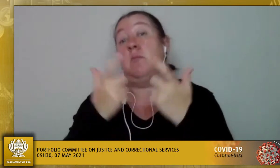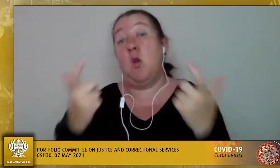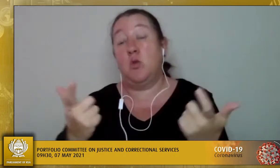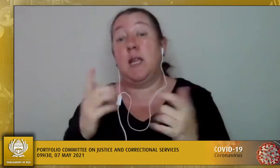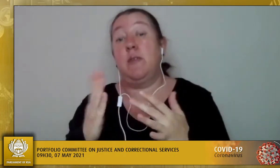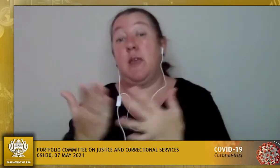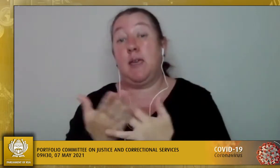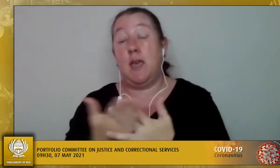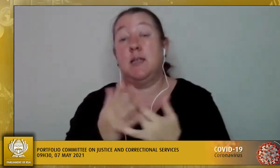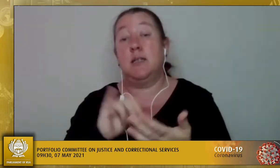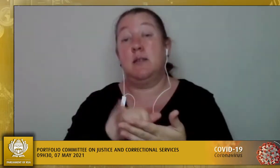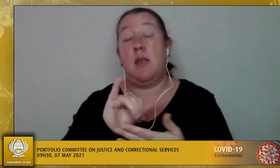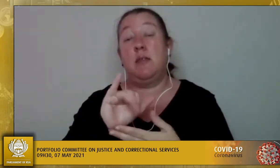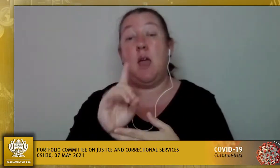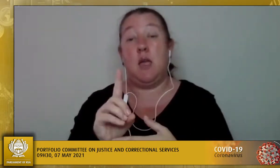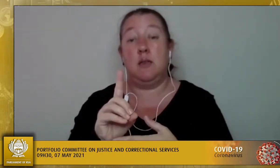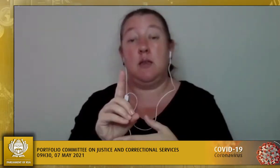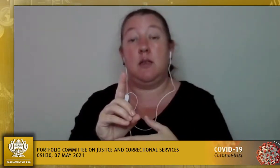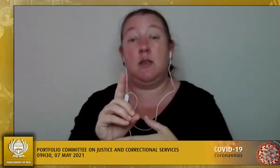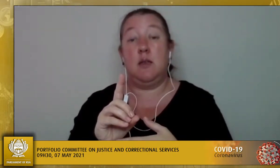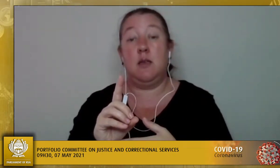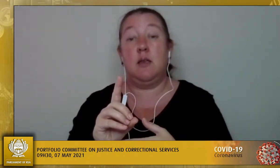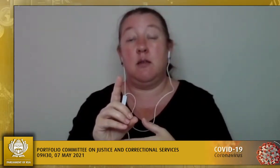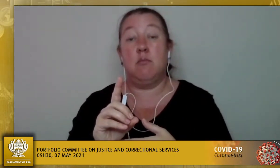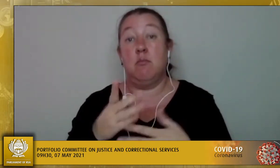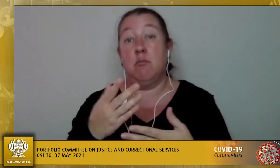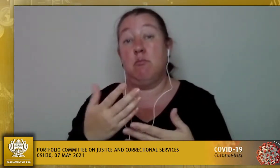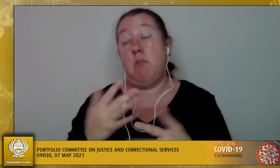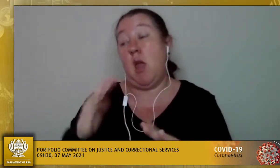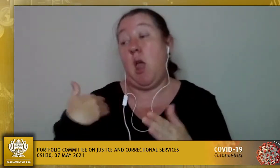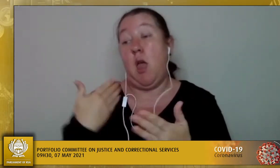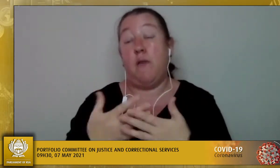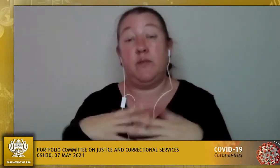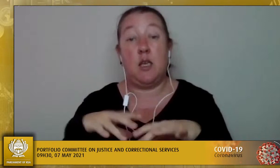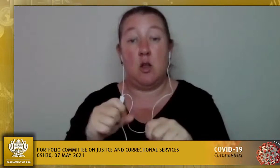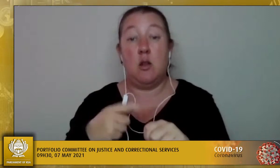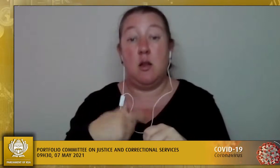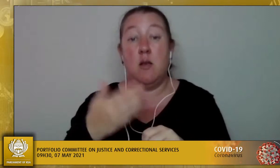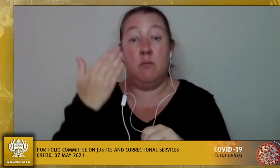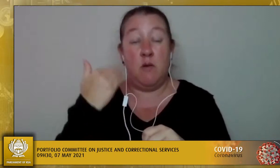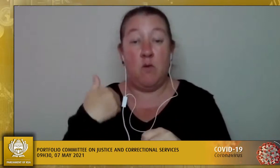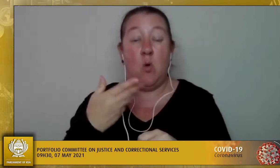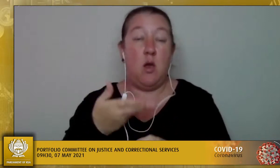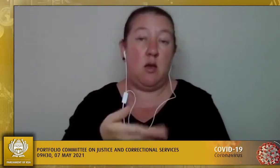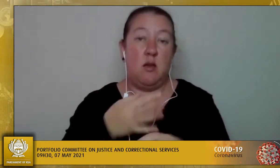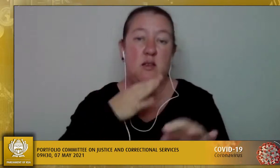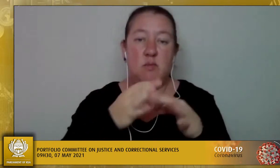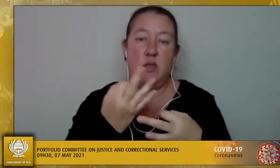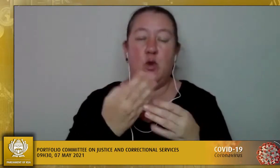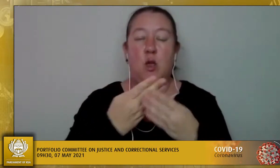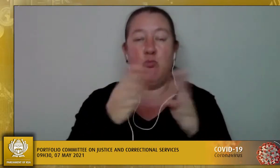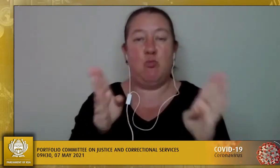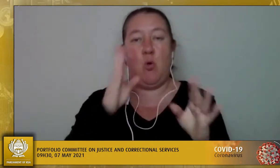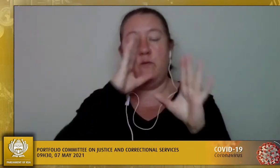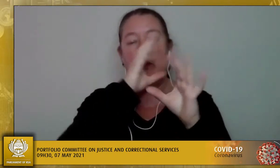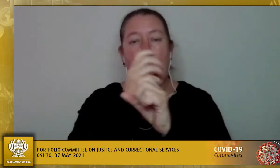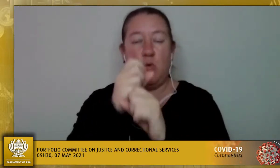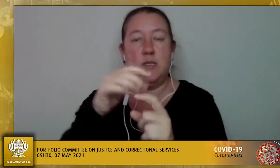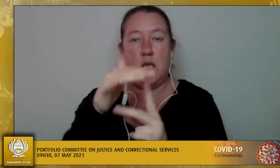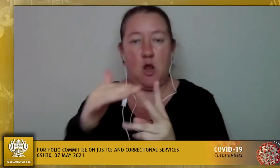case is that the ID um have taken on and and I've been here before setting out the three broad Focus areas